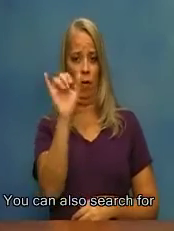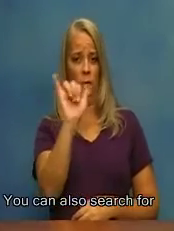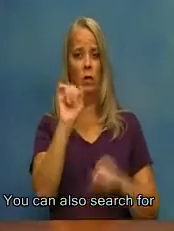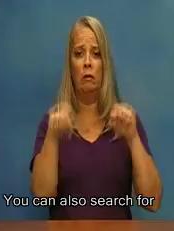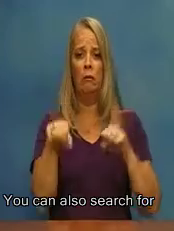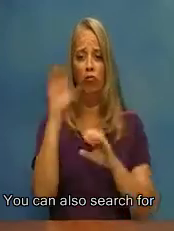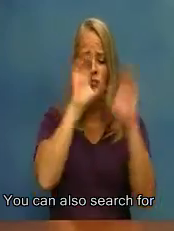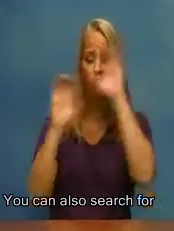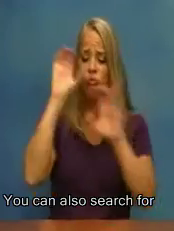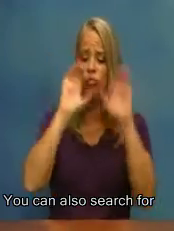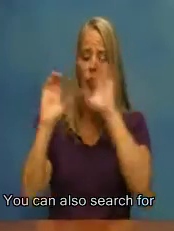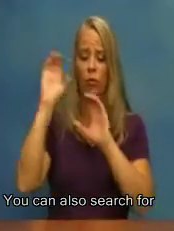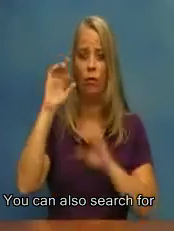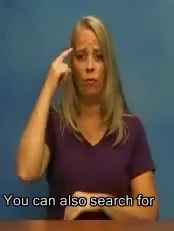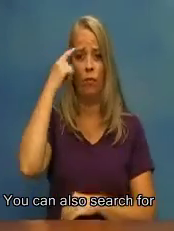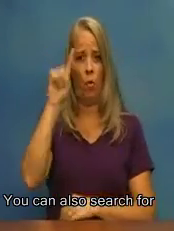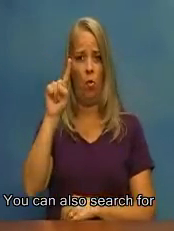You can also search for...